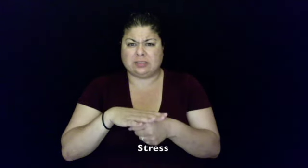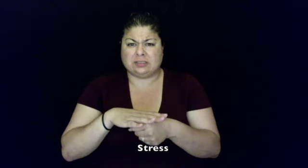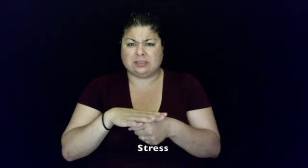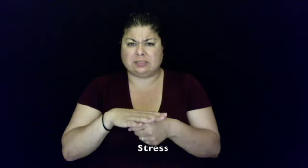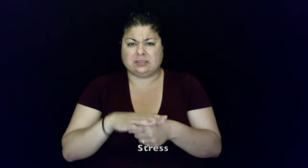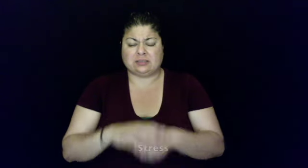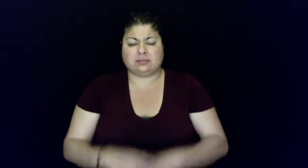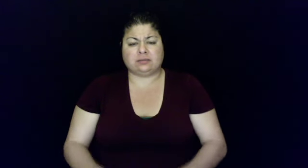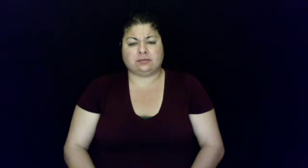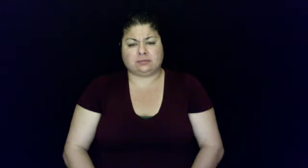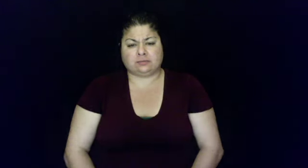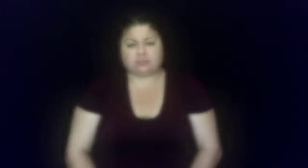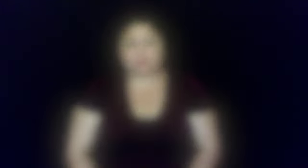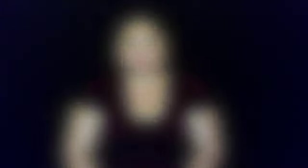Stress.